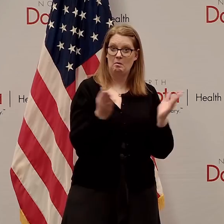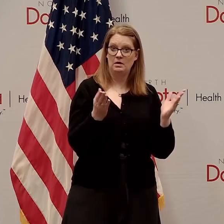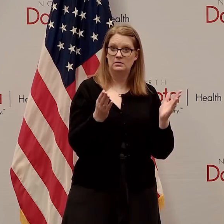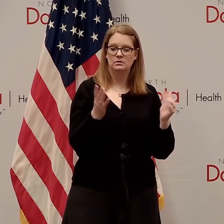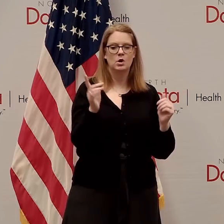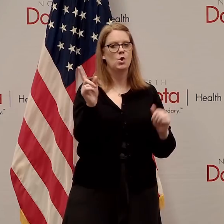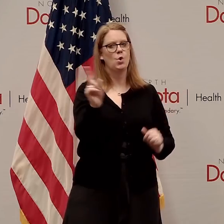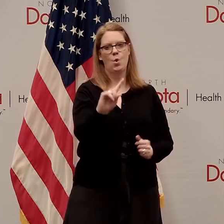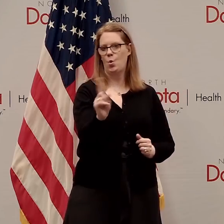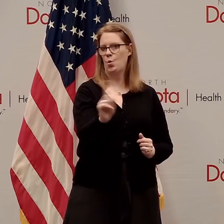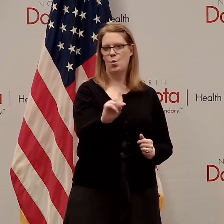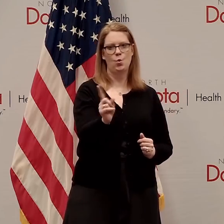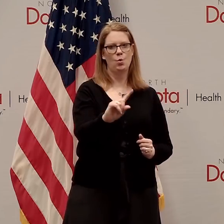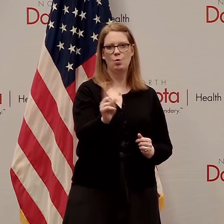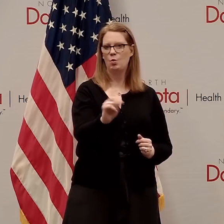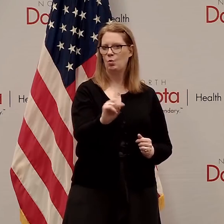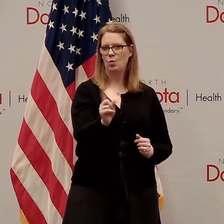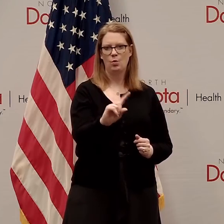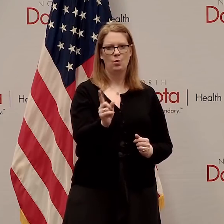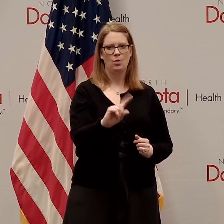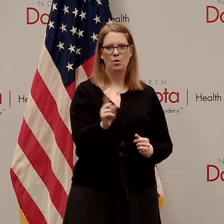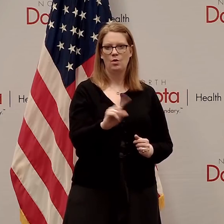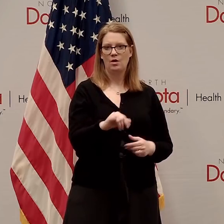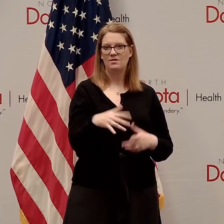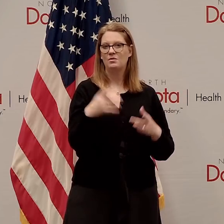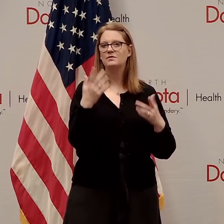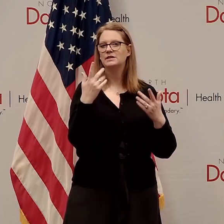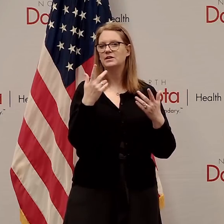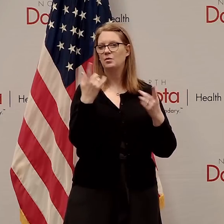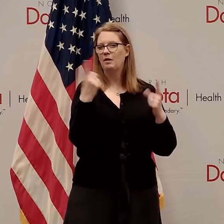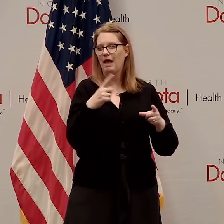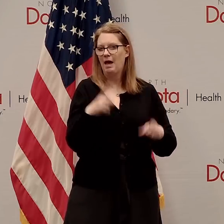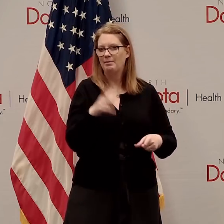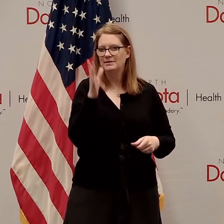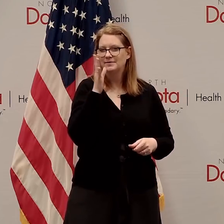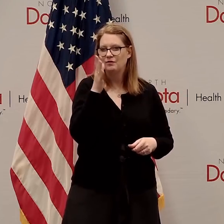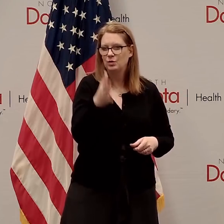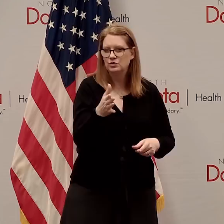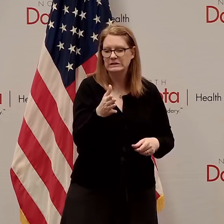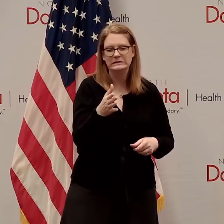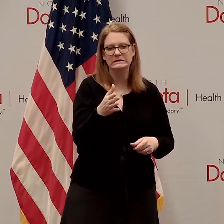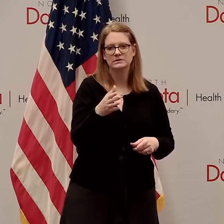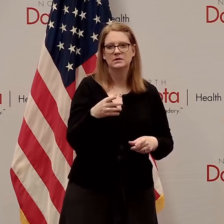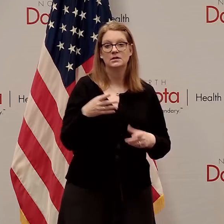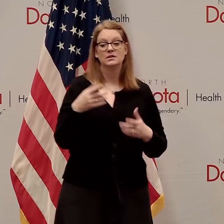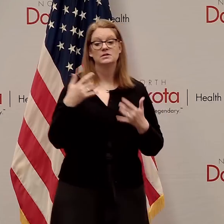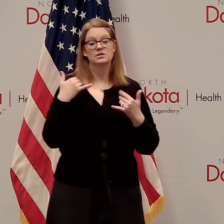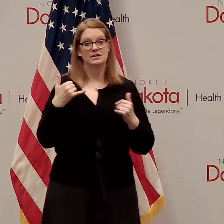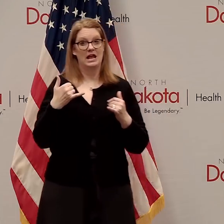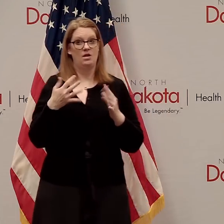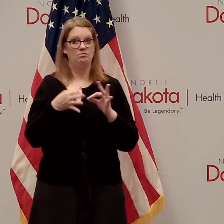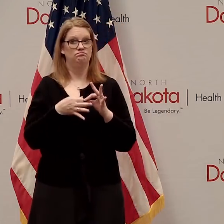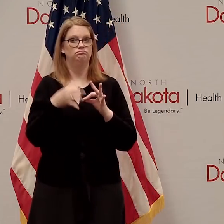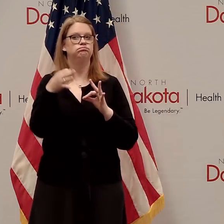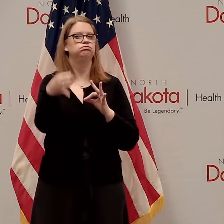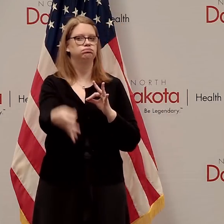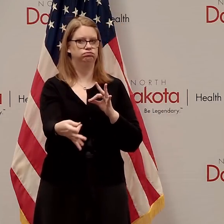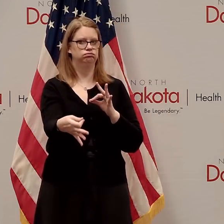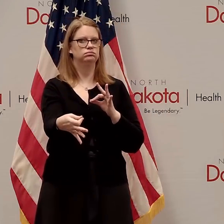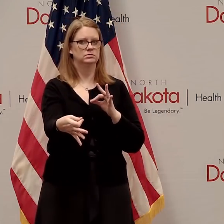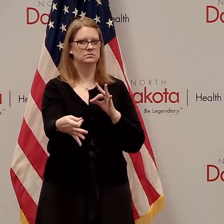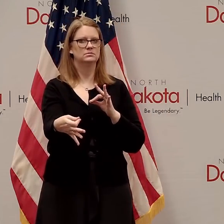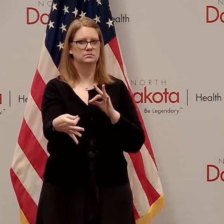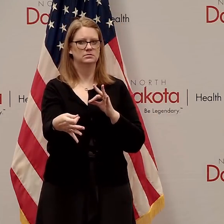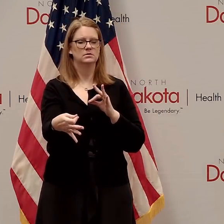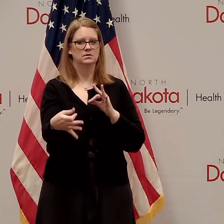the numbers that we're seeing today and perhaps we'll see in the coming days. Therefore, I am extending the guidelines